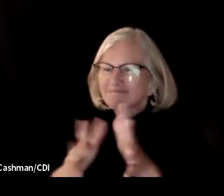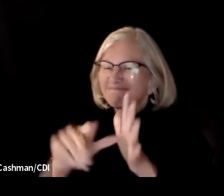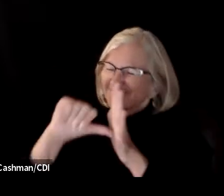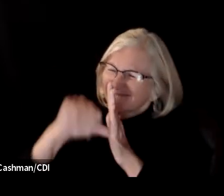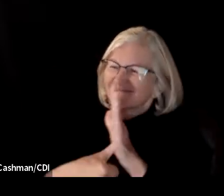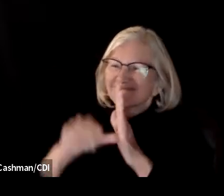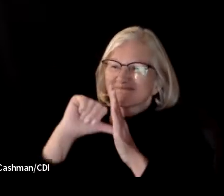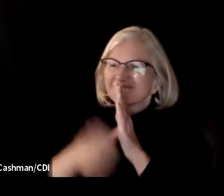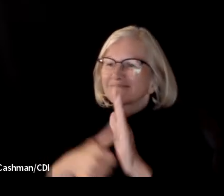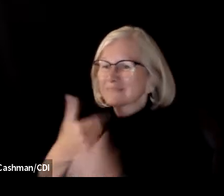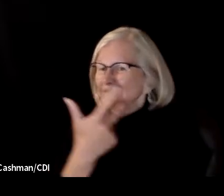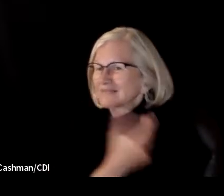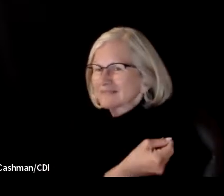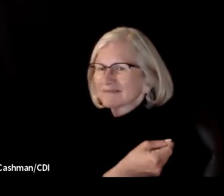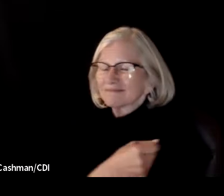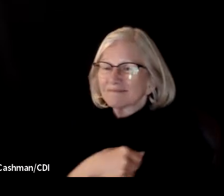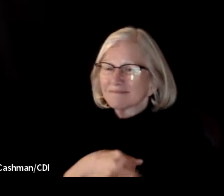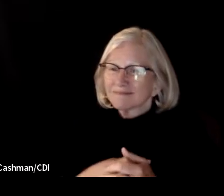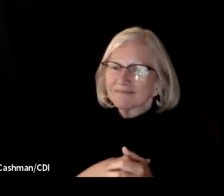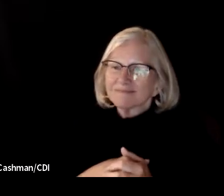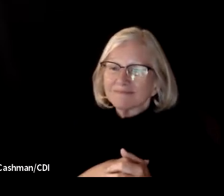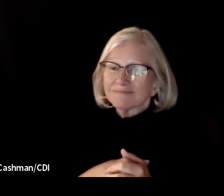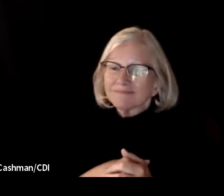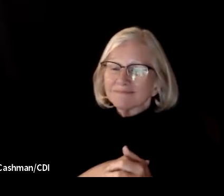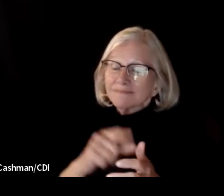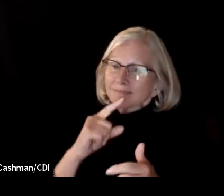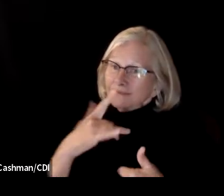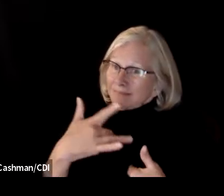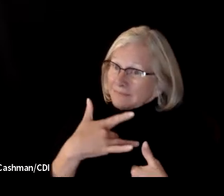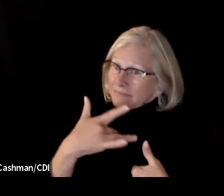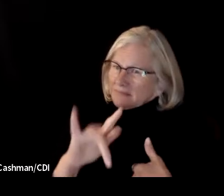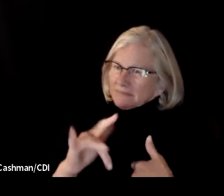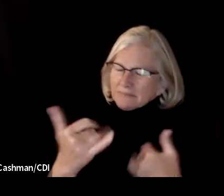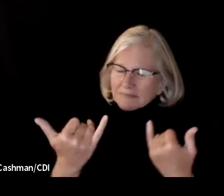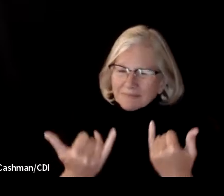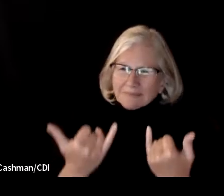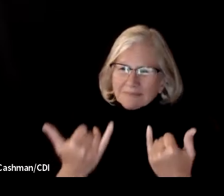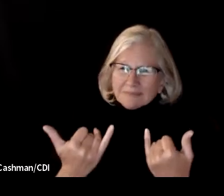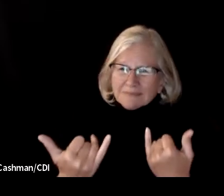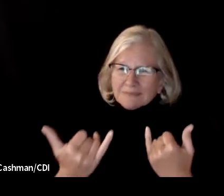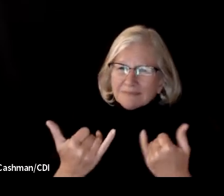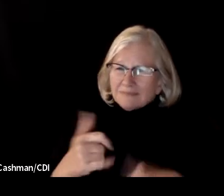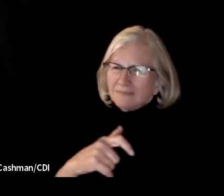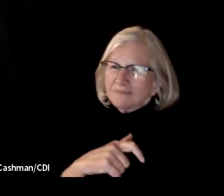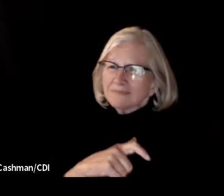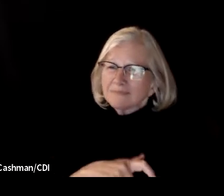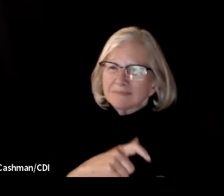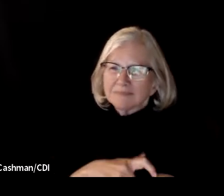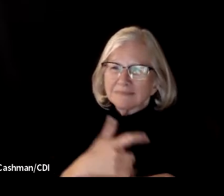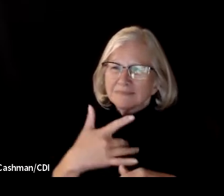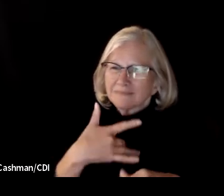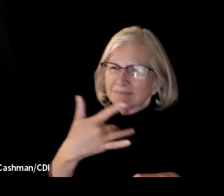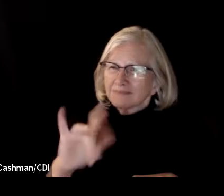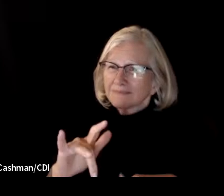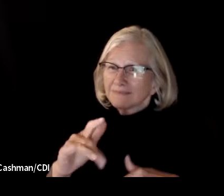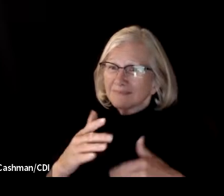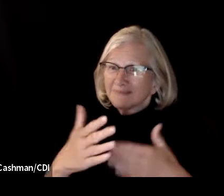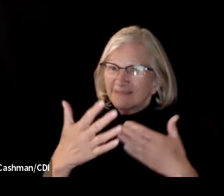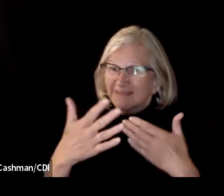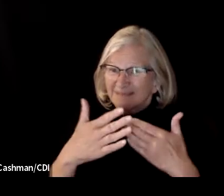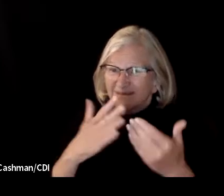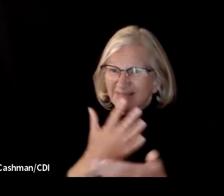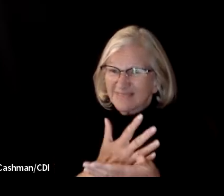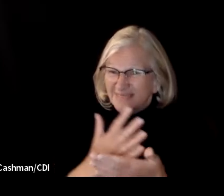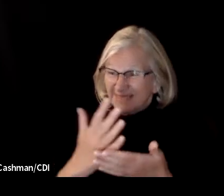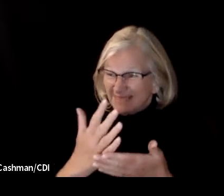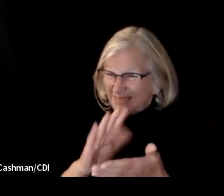time sensitivity here. We are now 5 weeks out from the start of school. That's about how long it takes to get full immunity from the